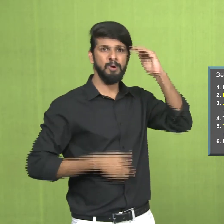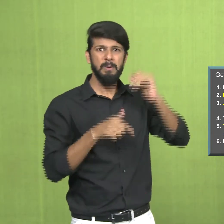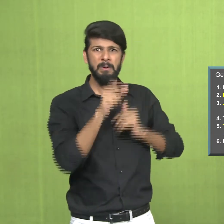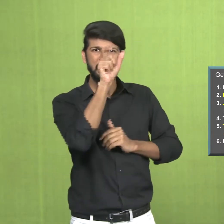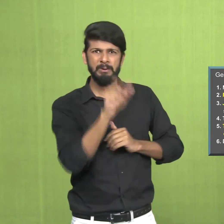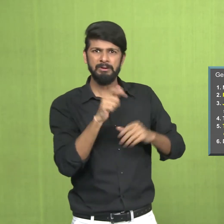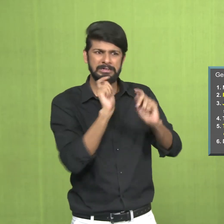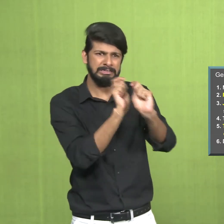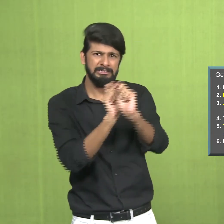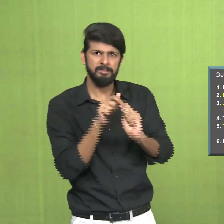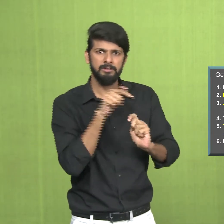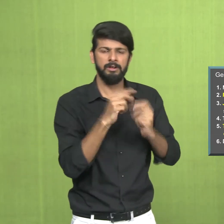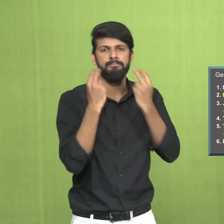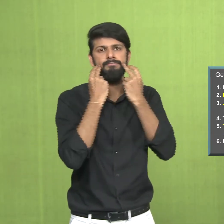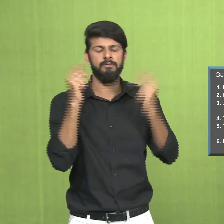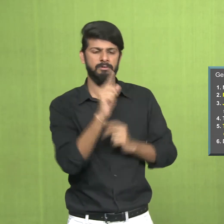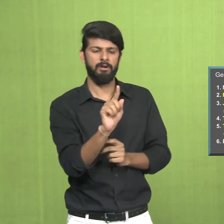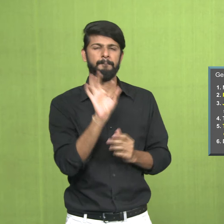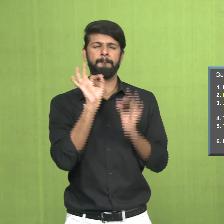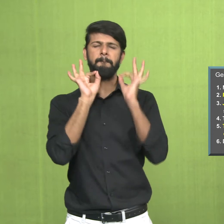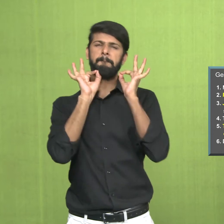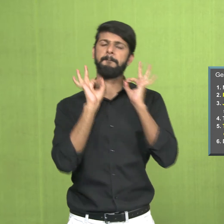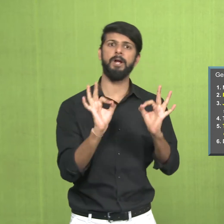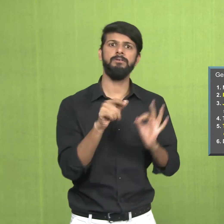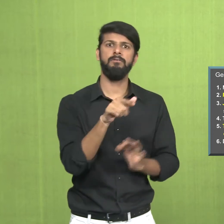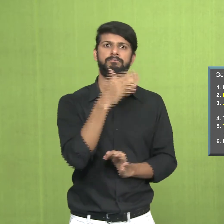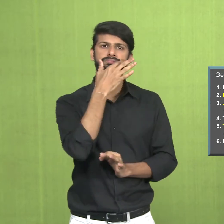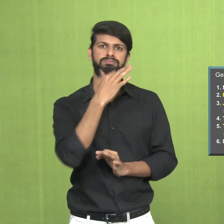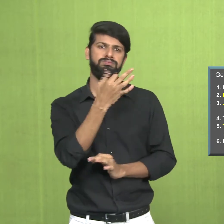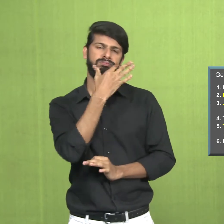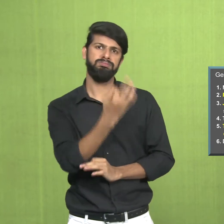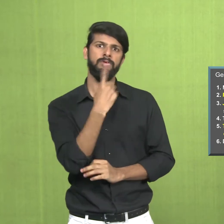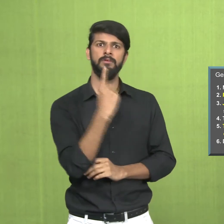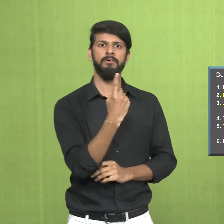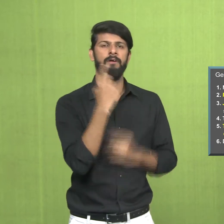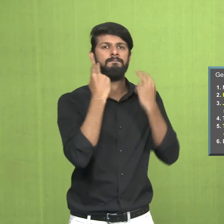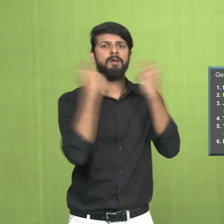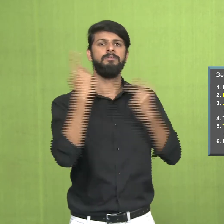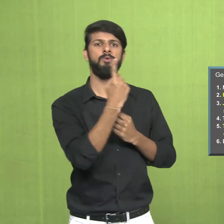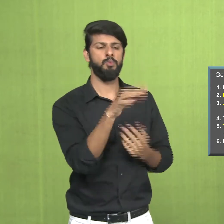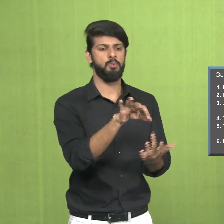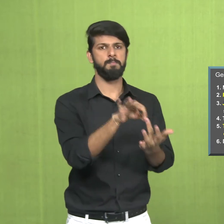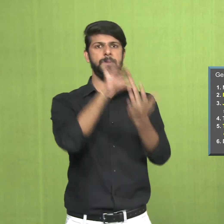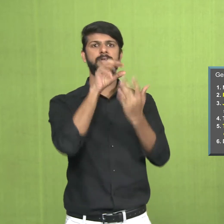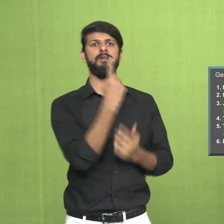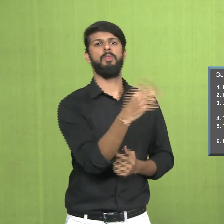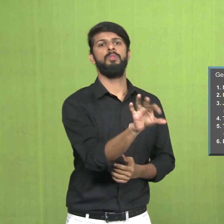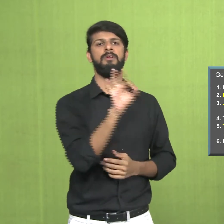the high level of skill and the beauty, this became one of the most famous